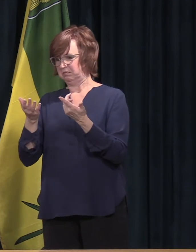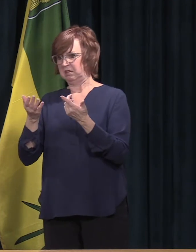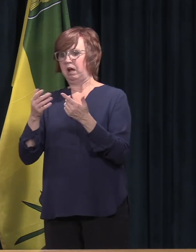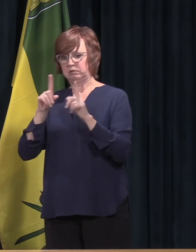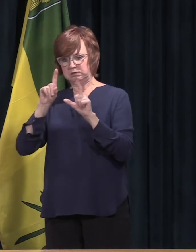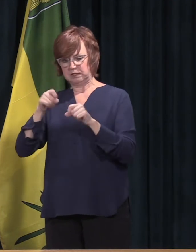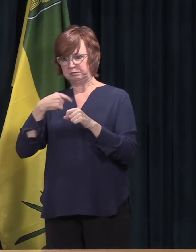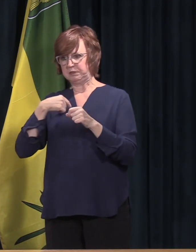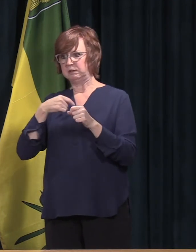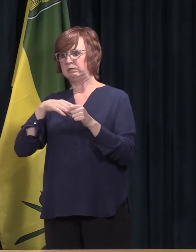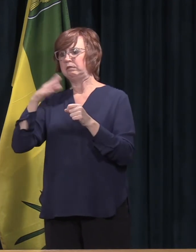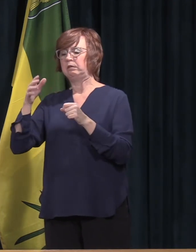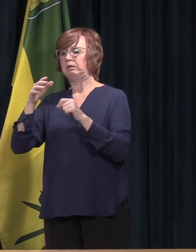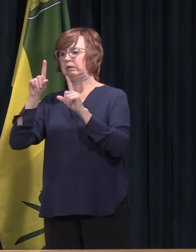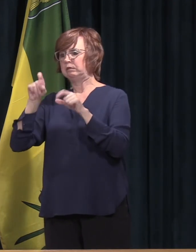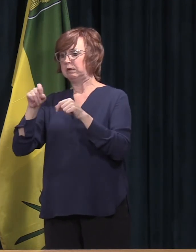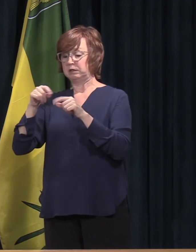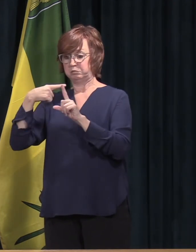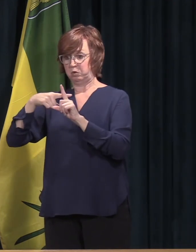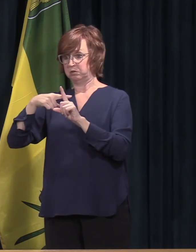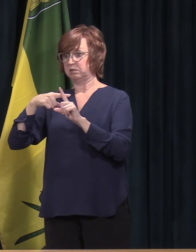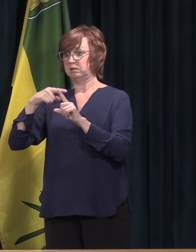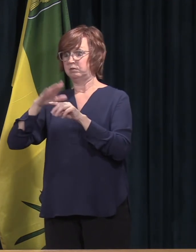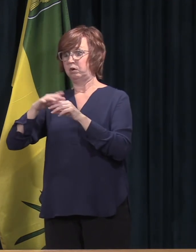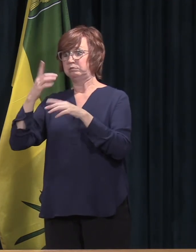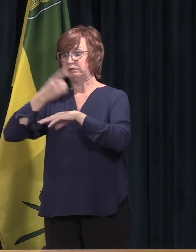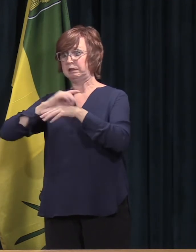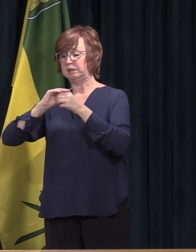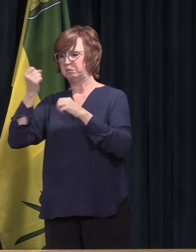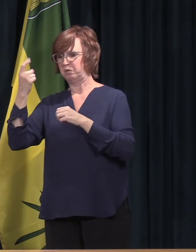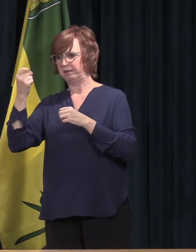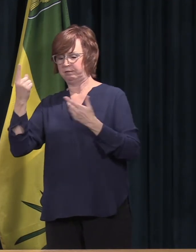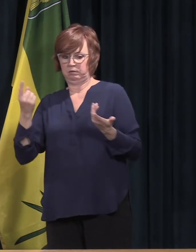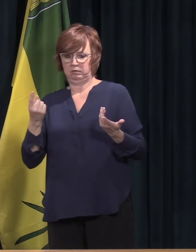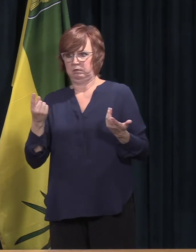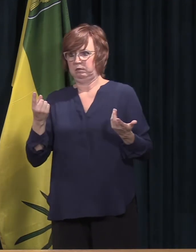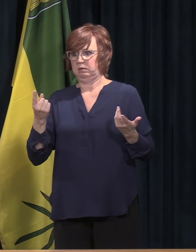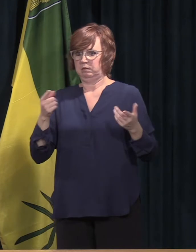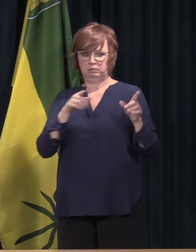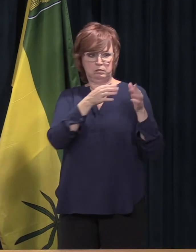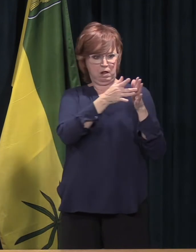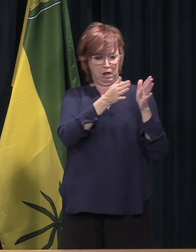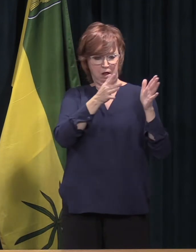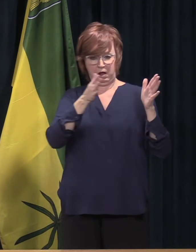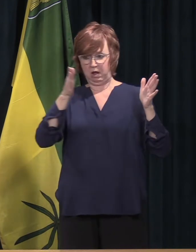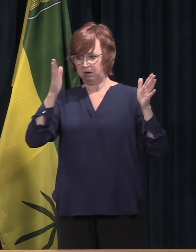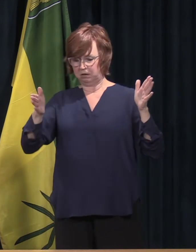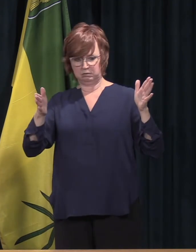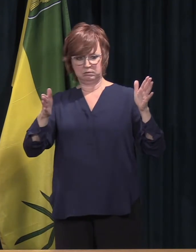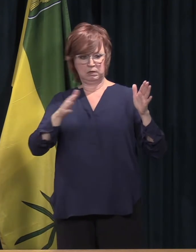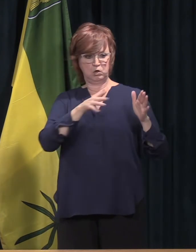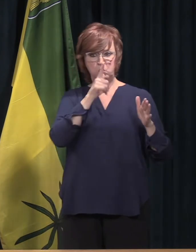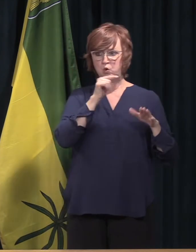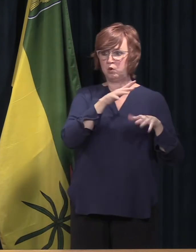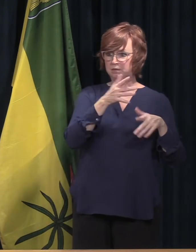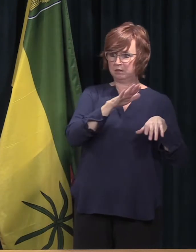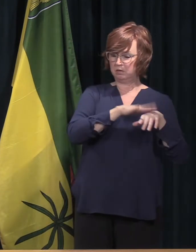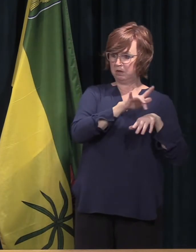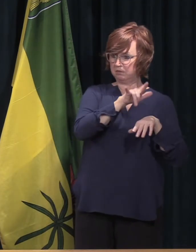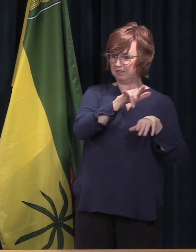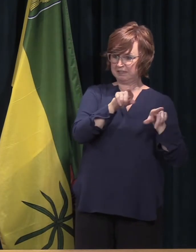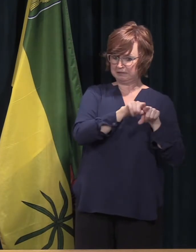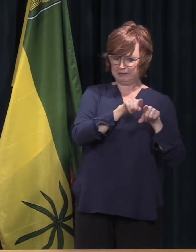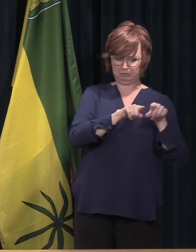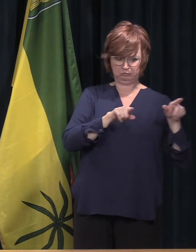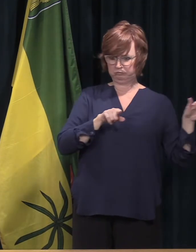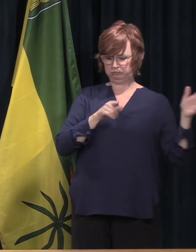So it's of limited value, and the main message is if you're traveling anywhere from the world or anywhere within Canada,